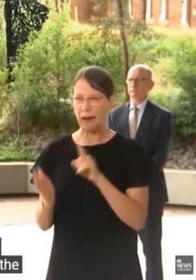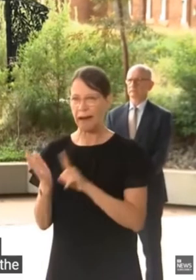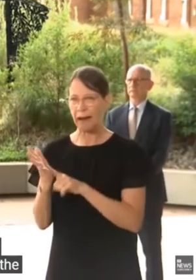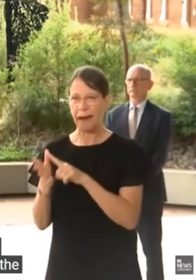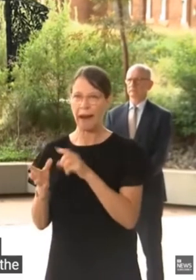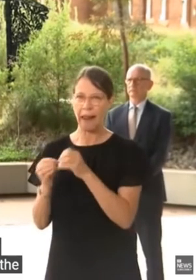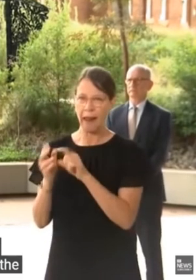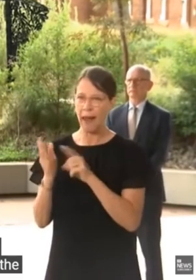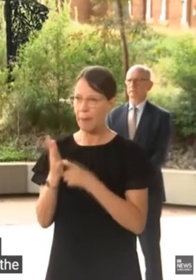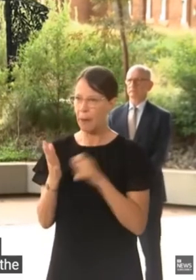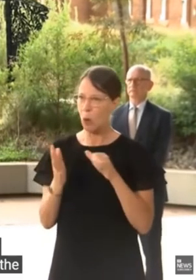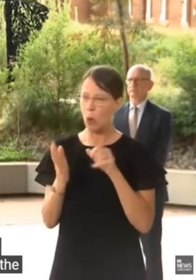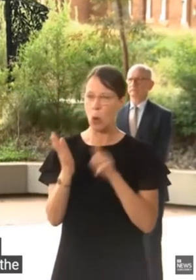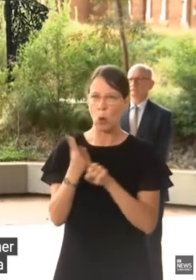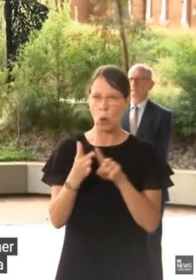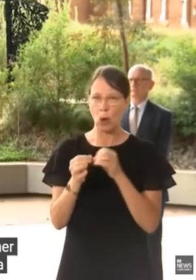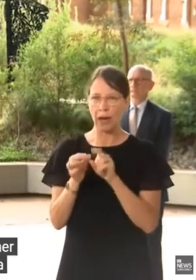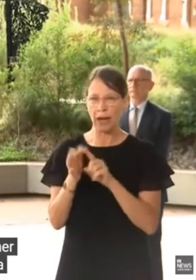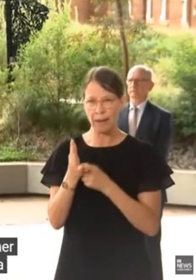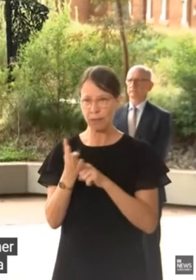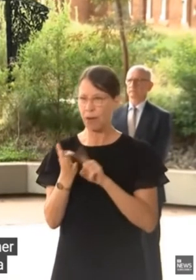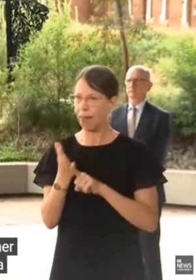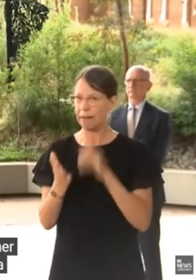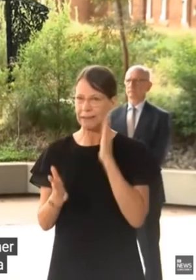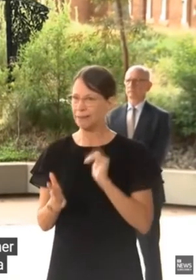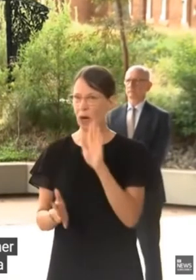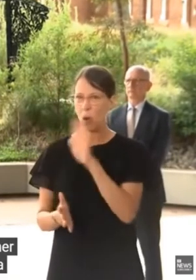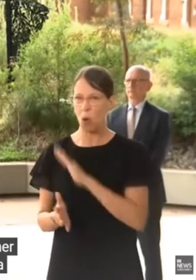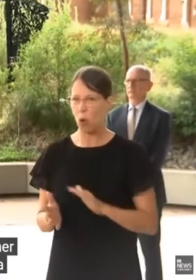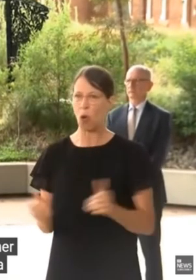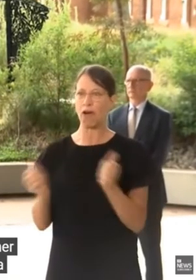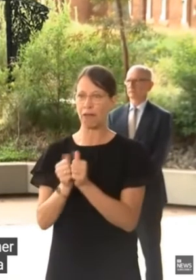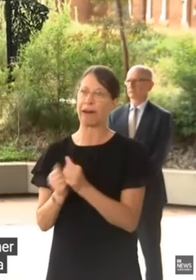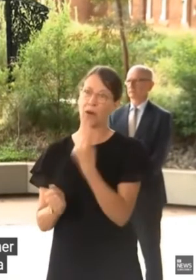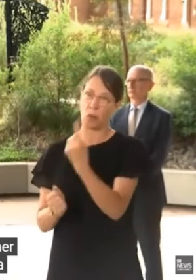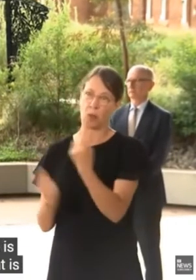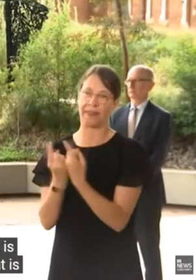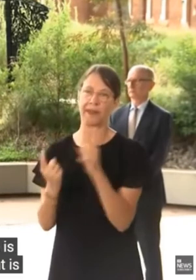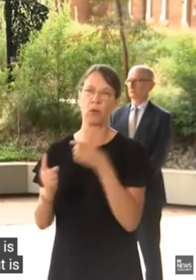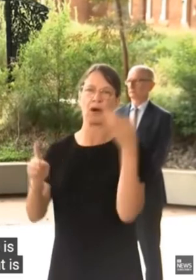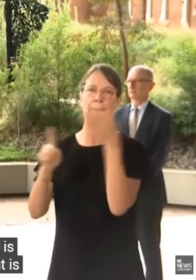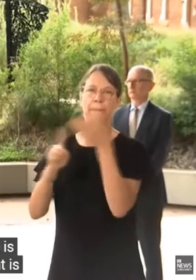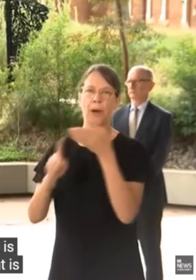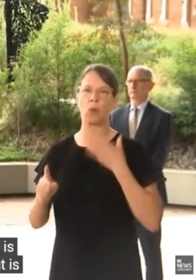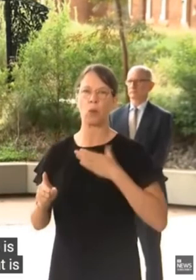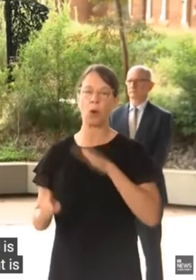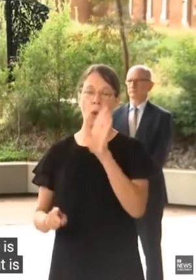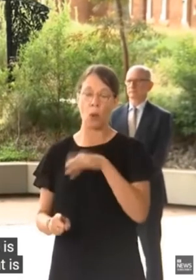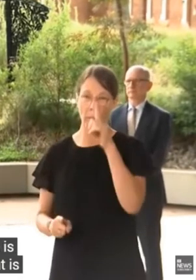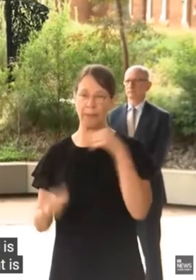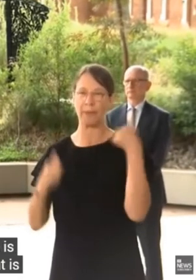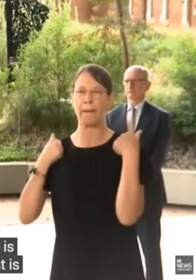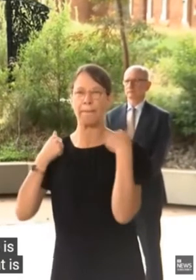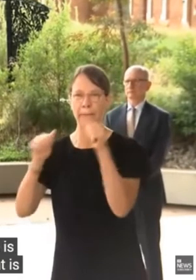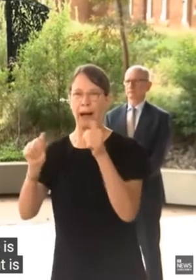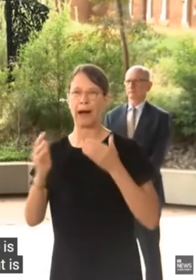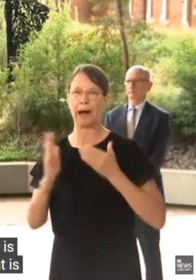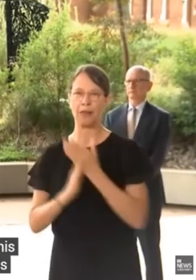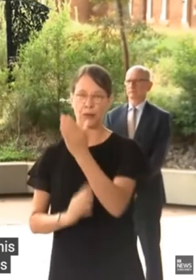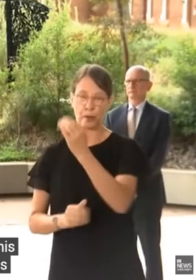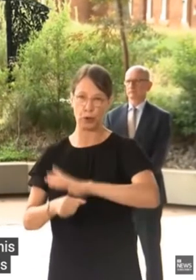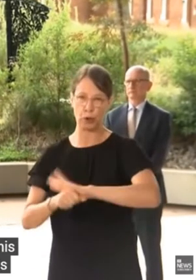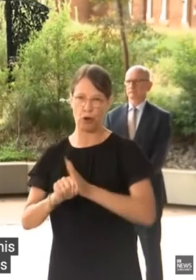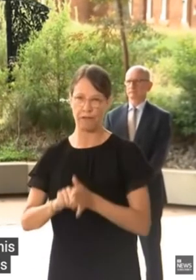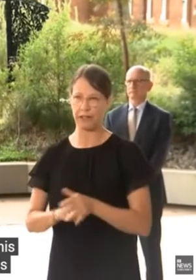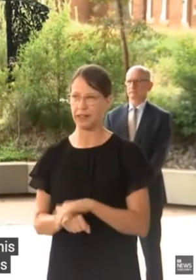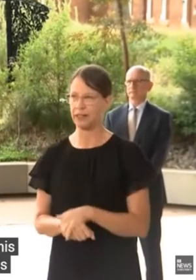focused on one thing, and that is getting our people through this. And if we take a step back, as I've often said, and focus a bit